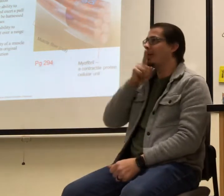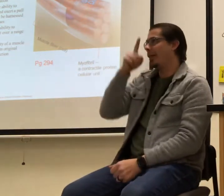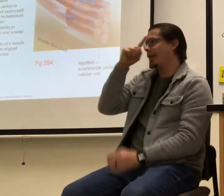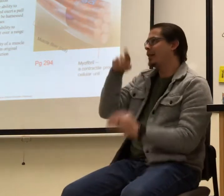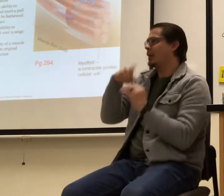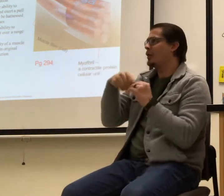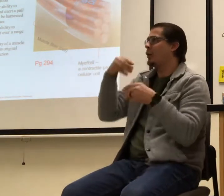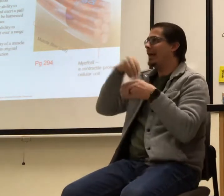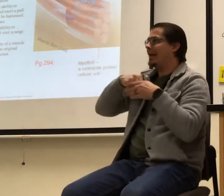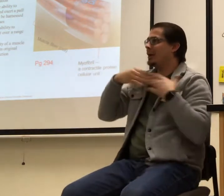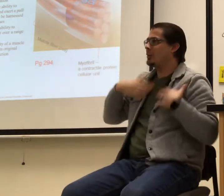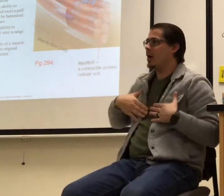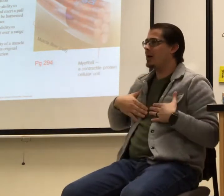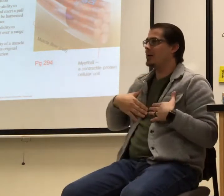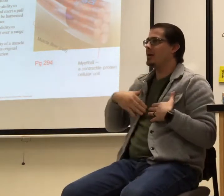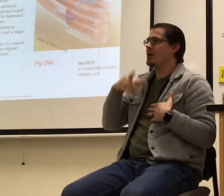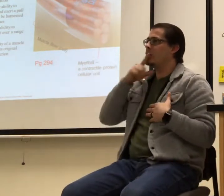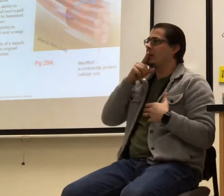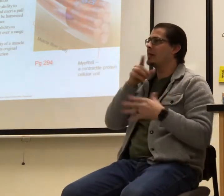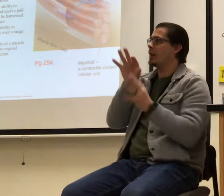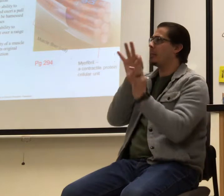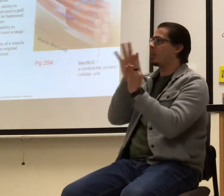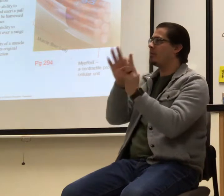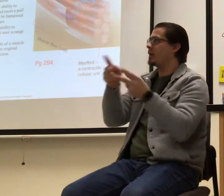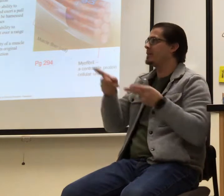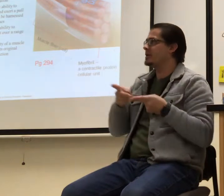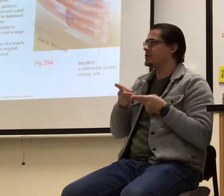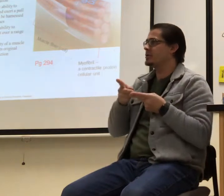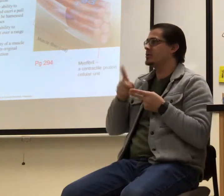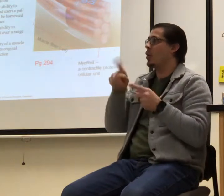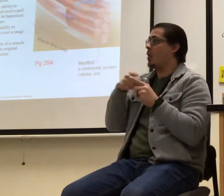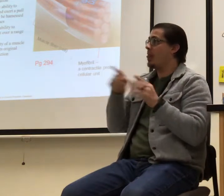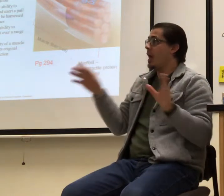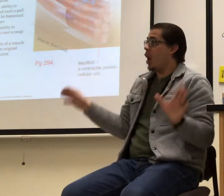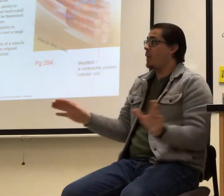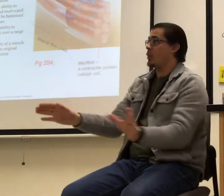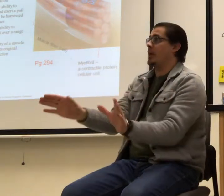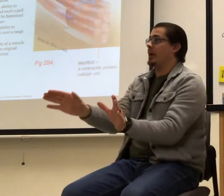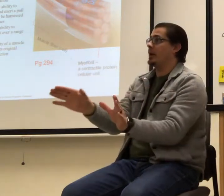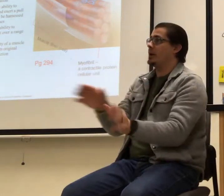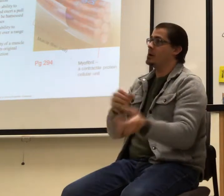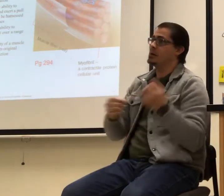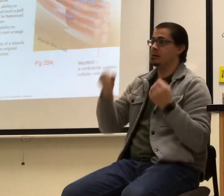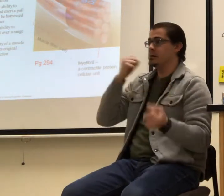They're in your body in an optimal position so that when they operate, you can